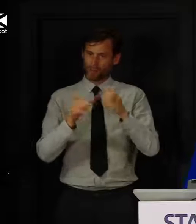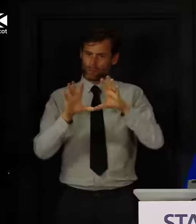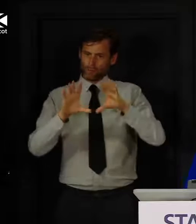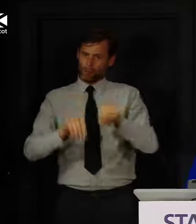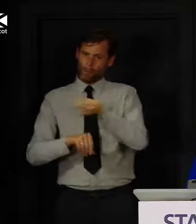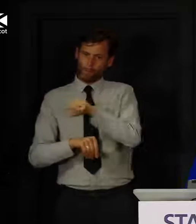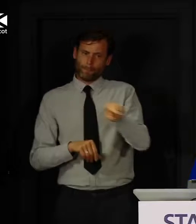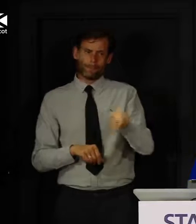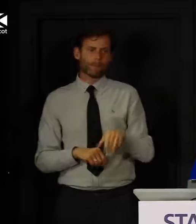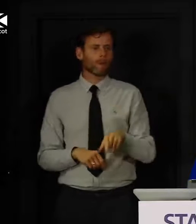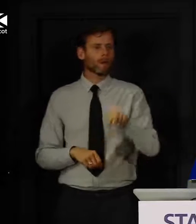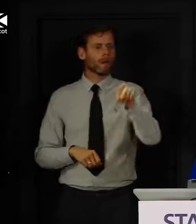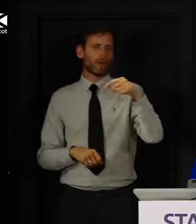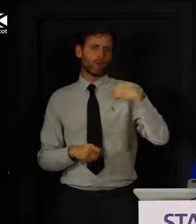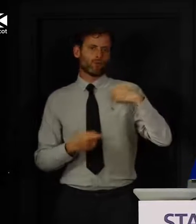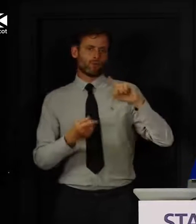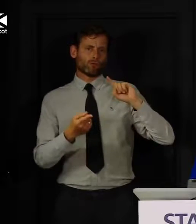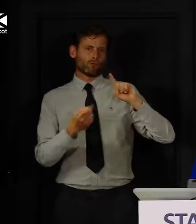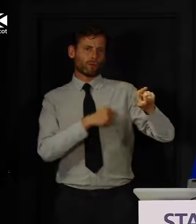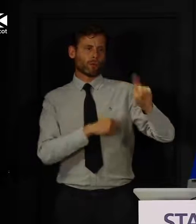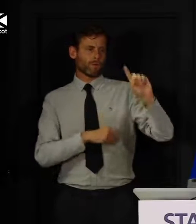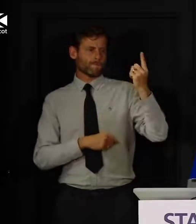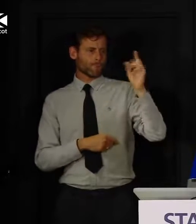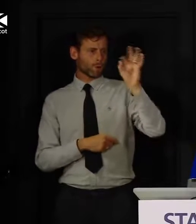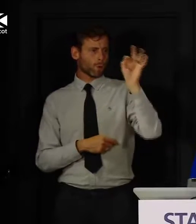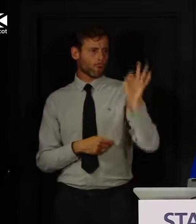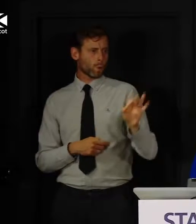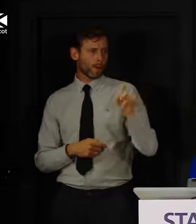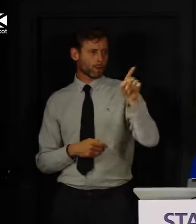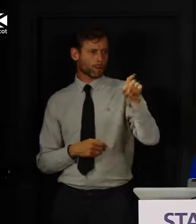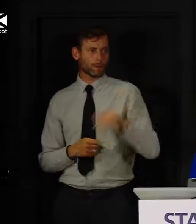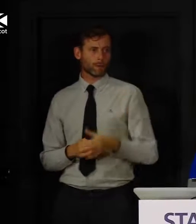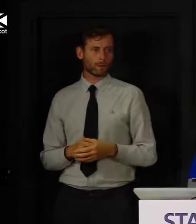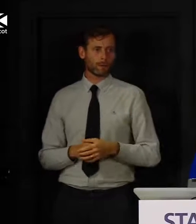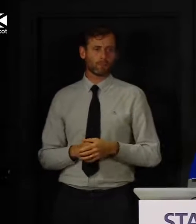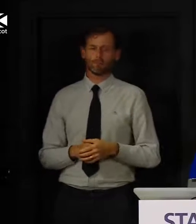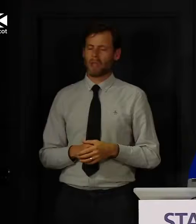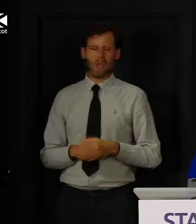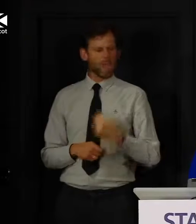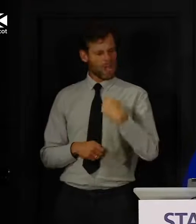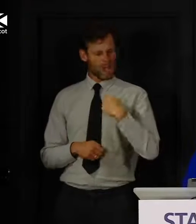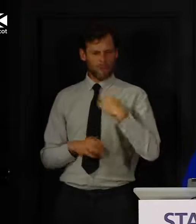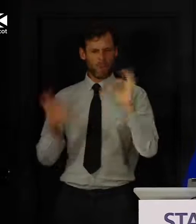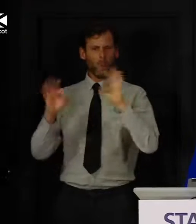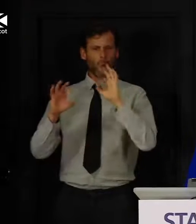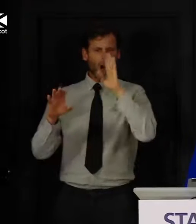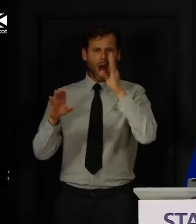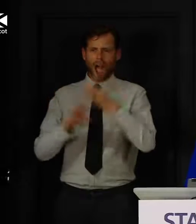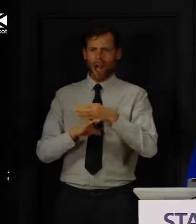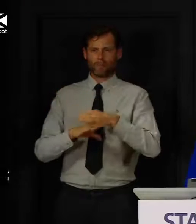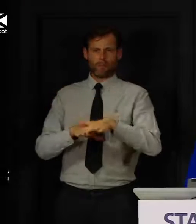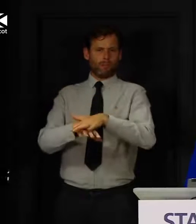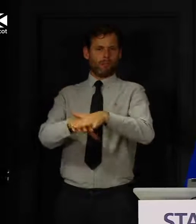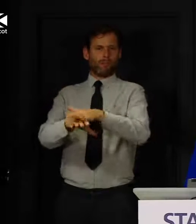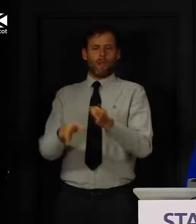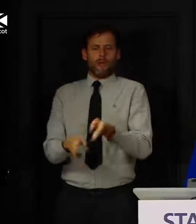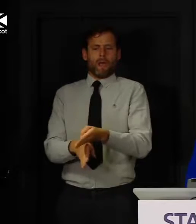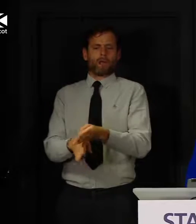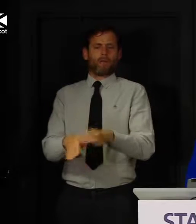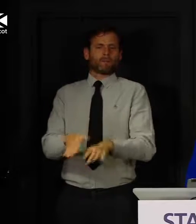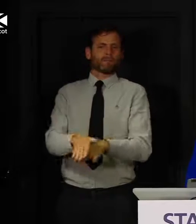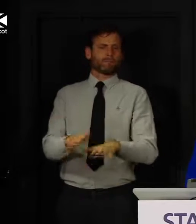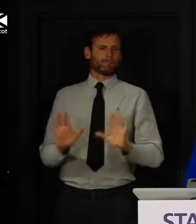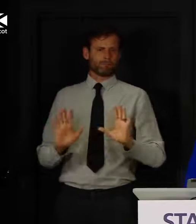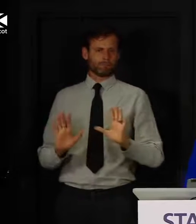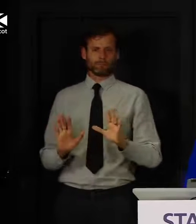me respond to the first part of your question, Rachel. My response is absolutely not. I'm not trying to conceal anything. I don't think